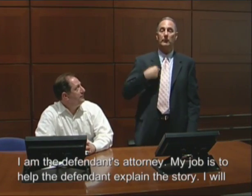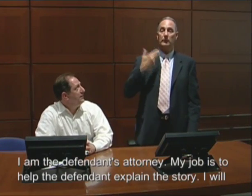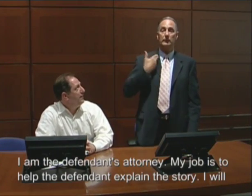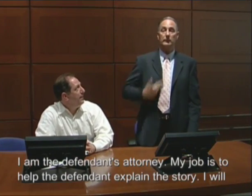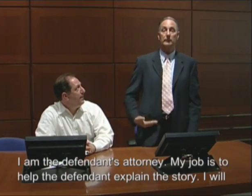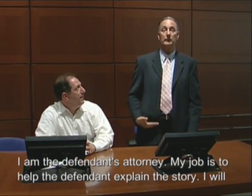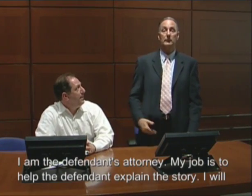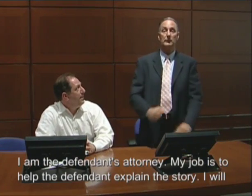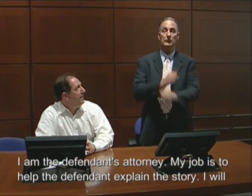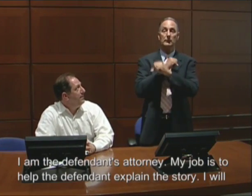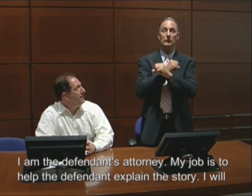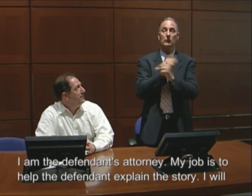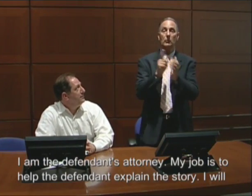I am the defendant's attorney.